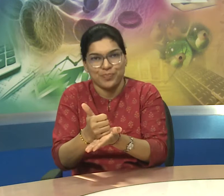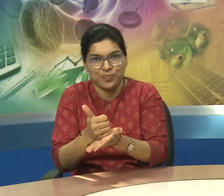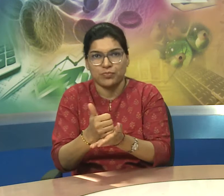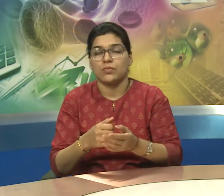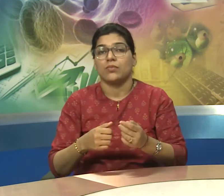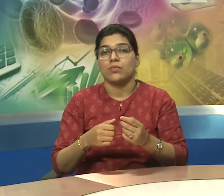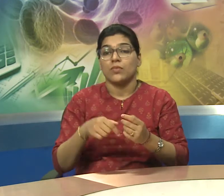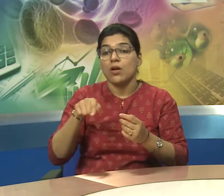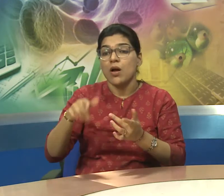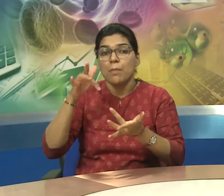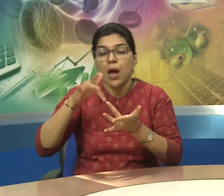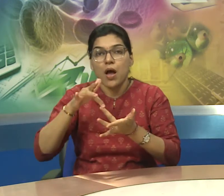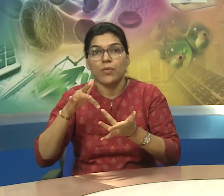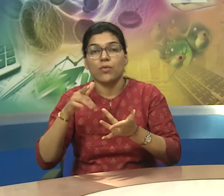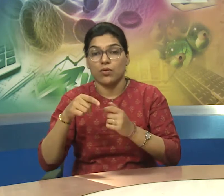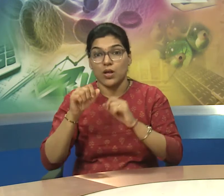We sell goods through